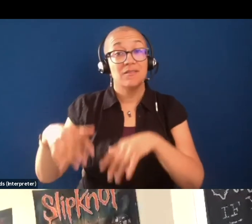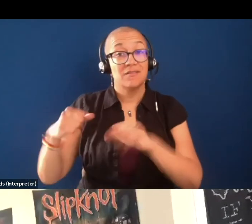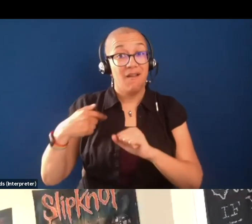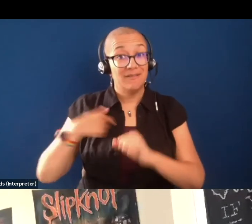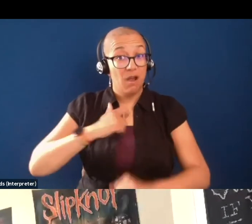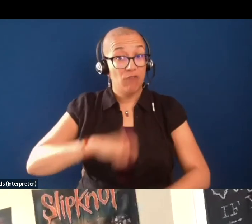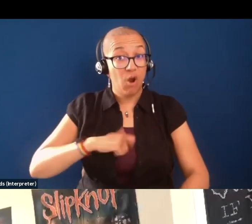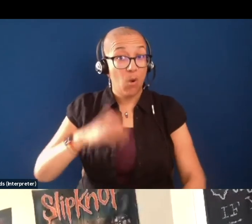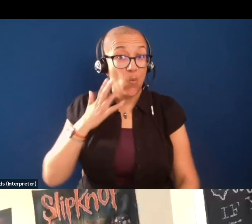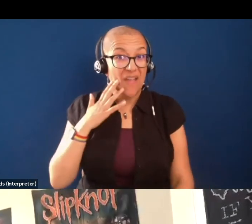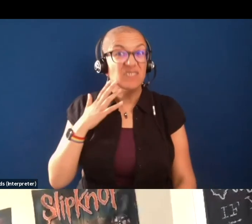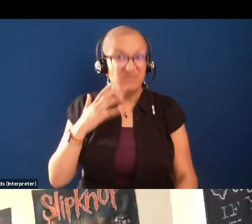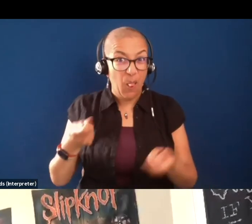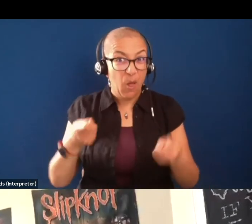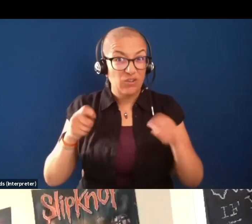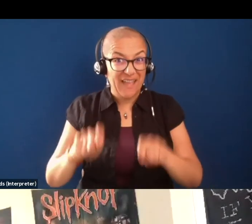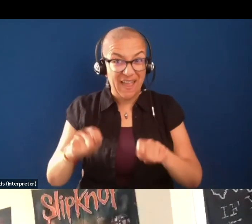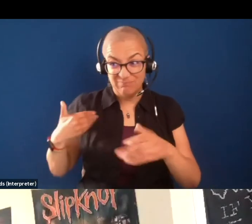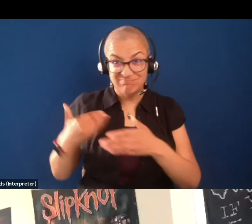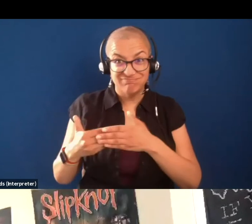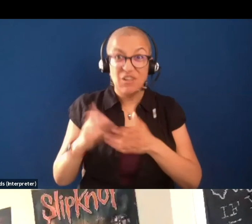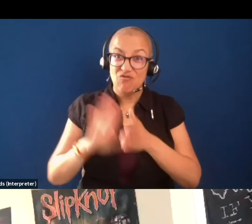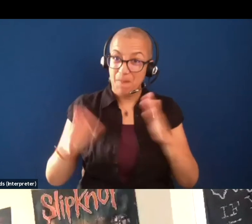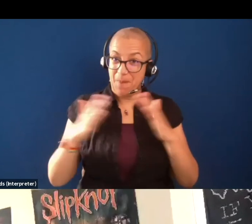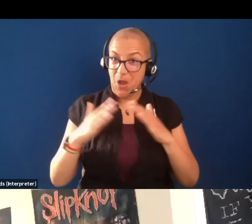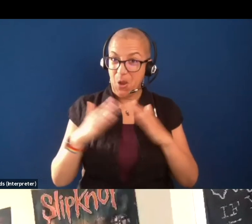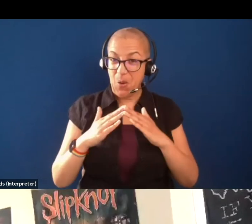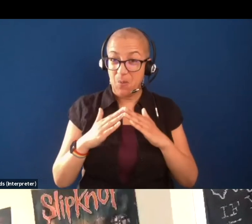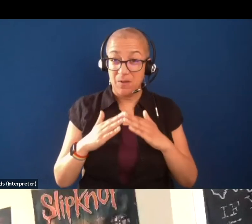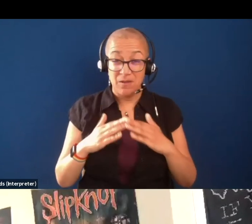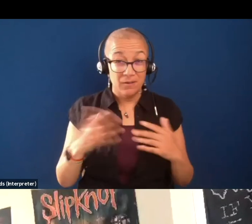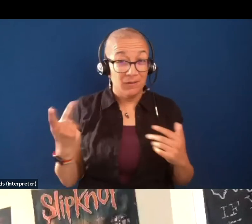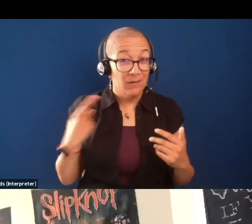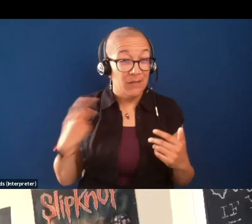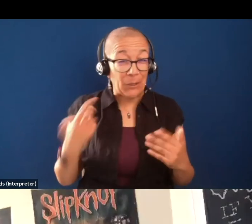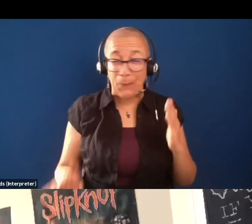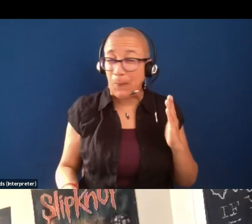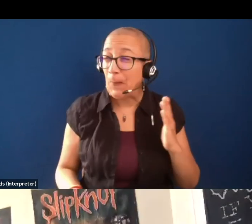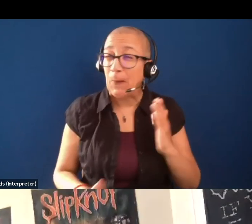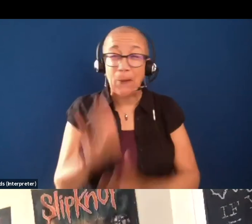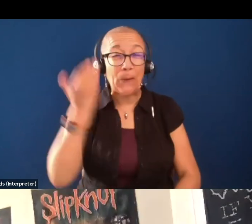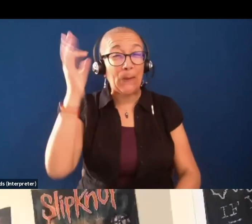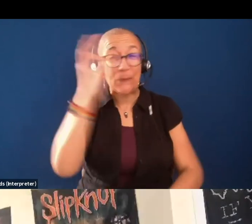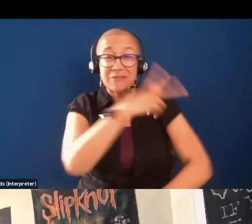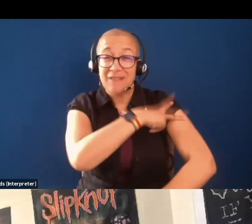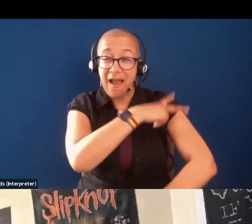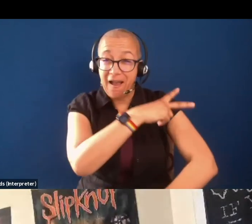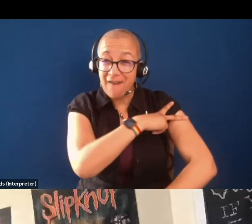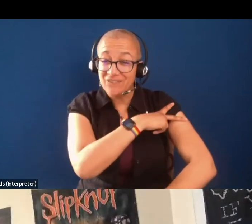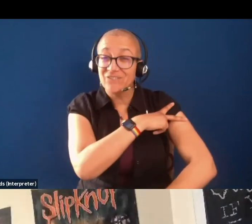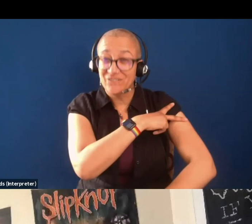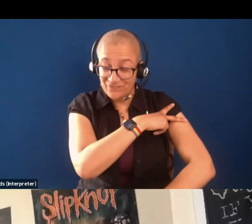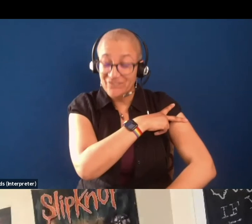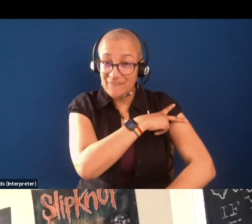lockdown from our homes. We're completely new members of staff, although